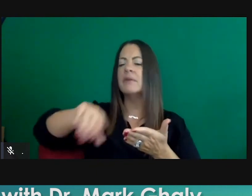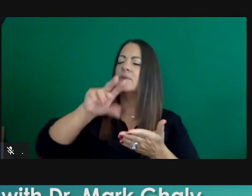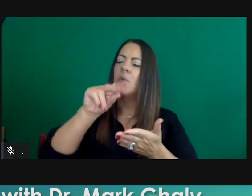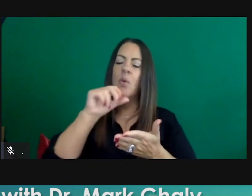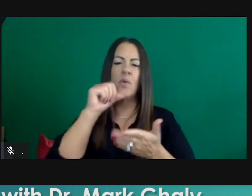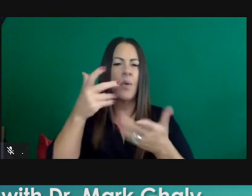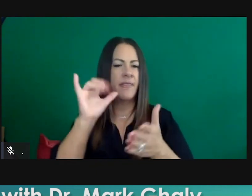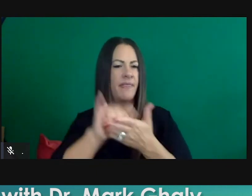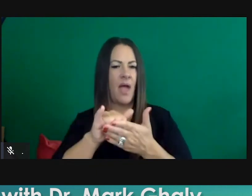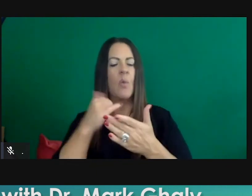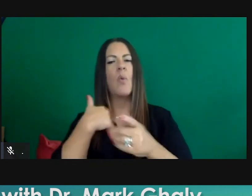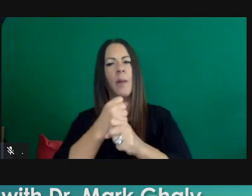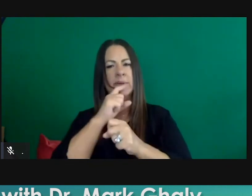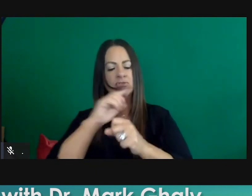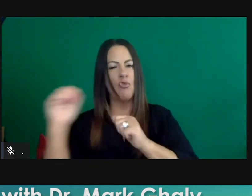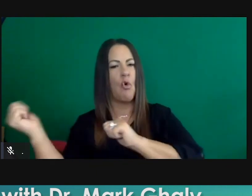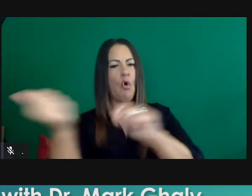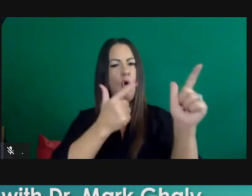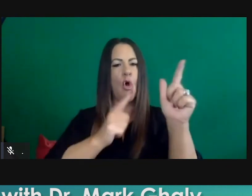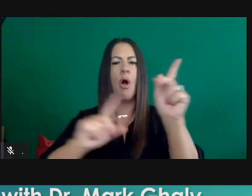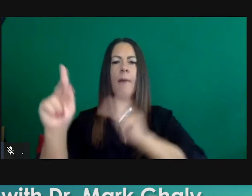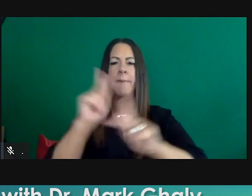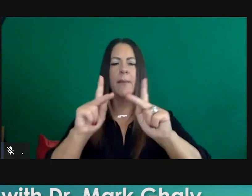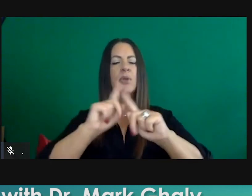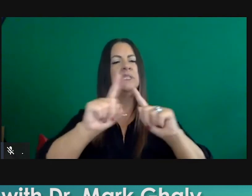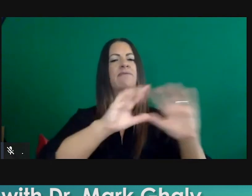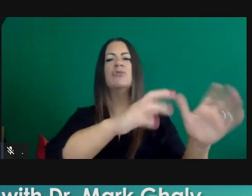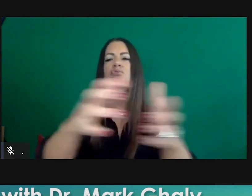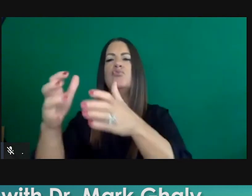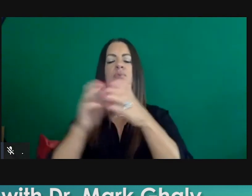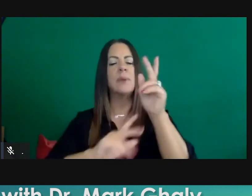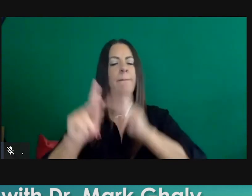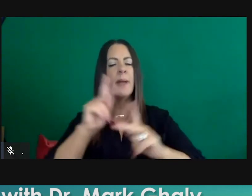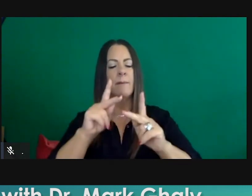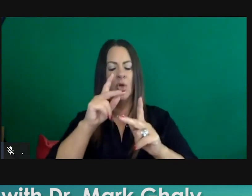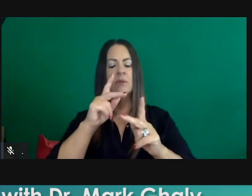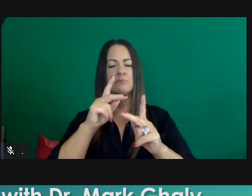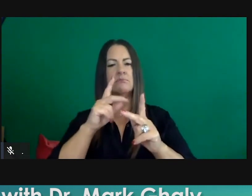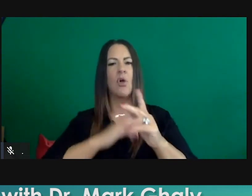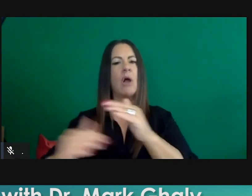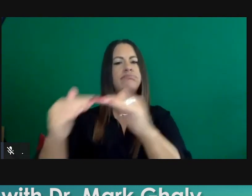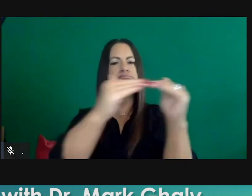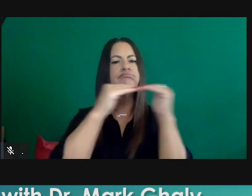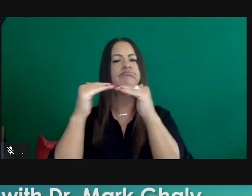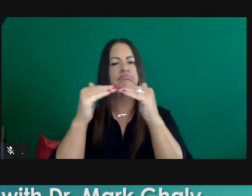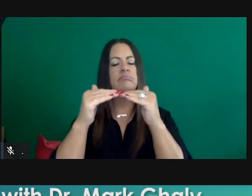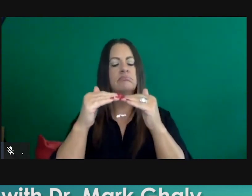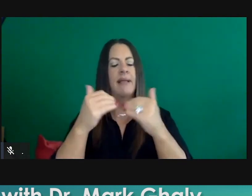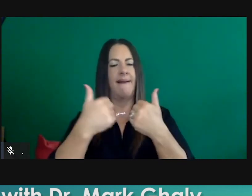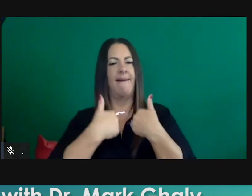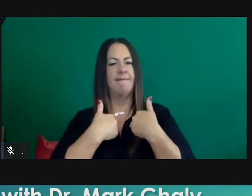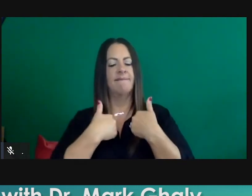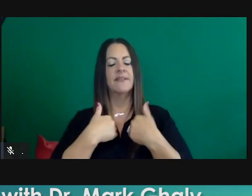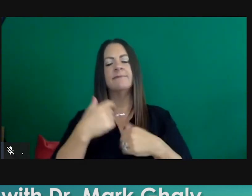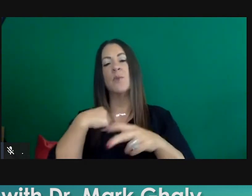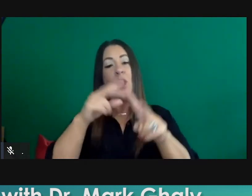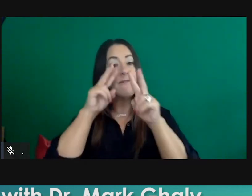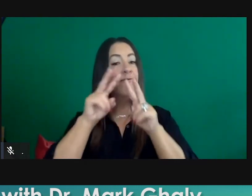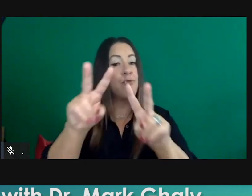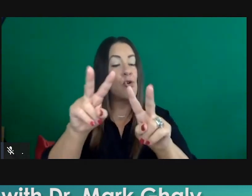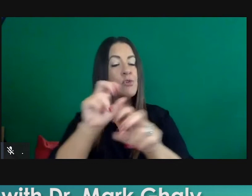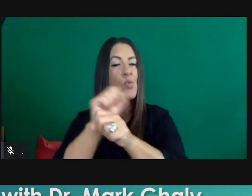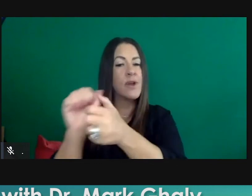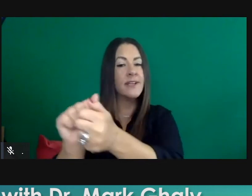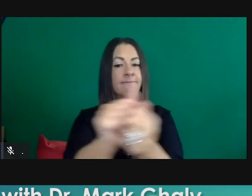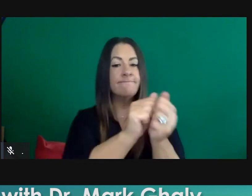working hard to get that in place so that it can really be a proud California moment as we look forward and frankly, at the